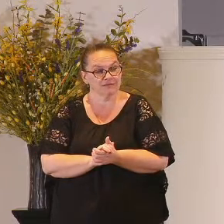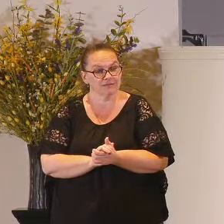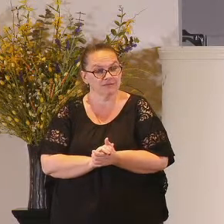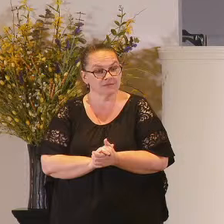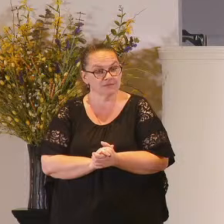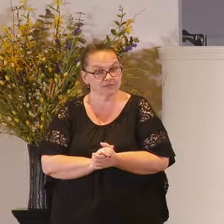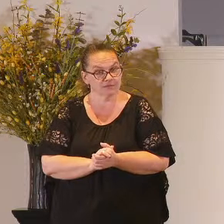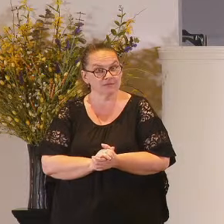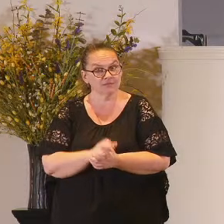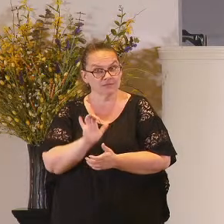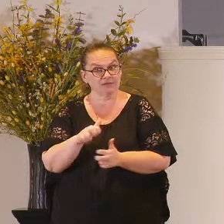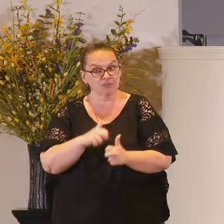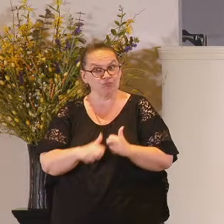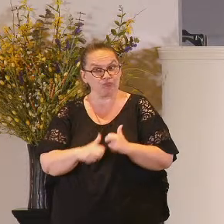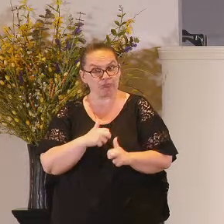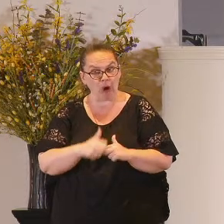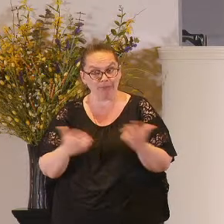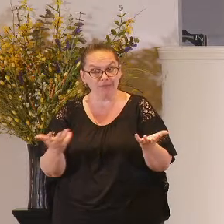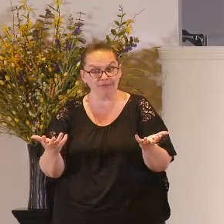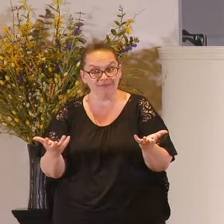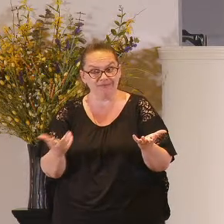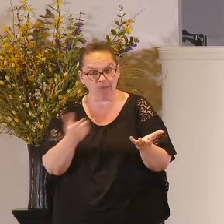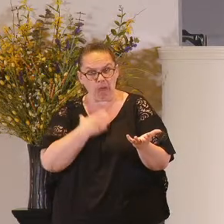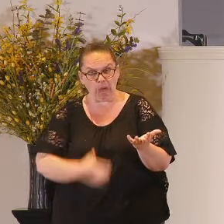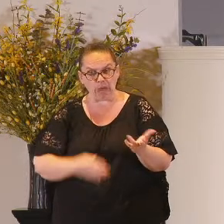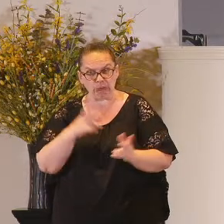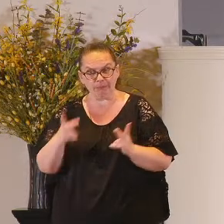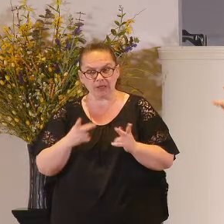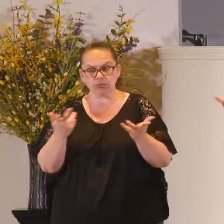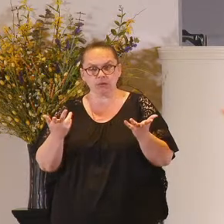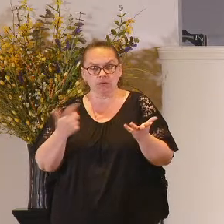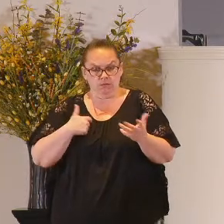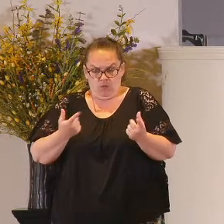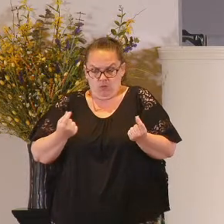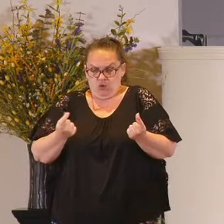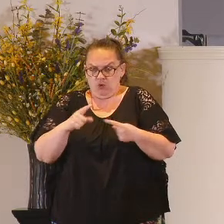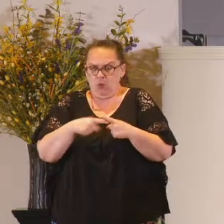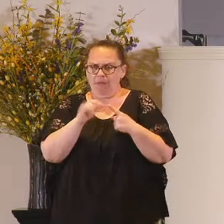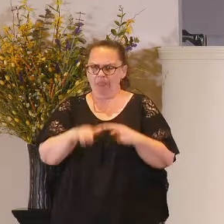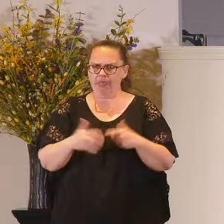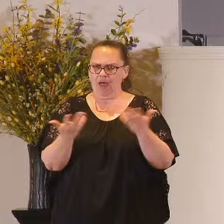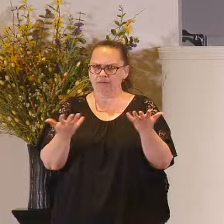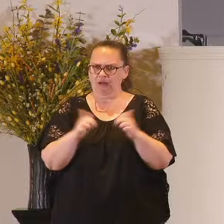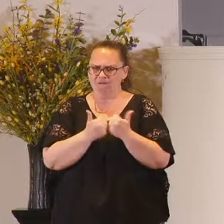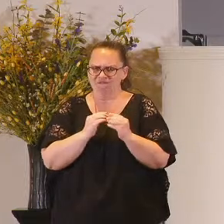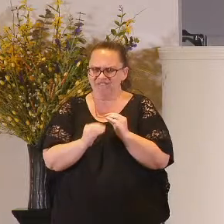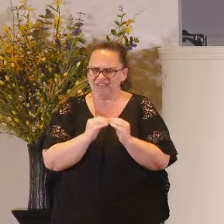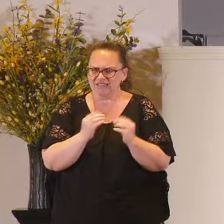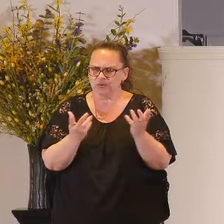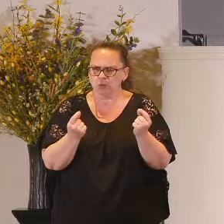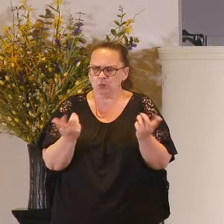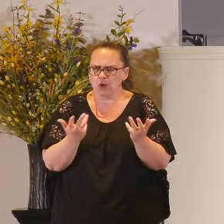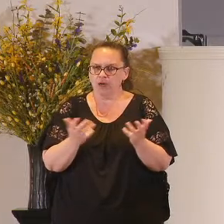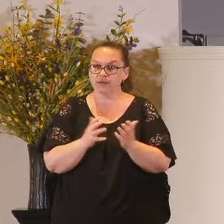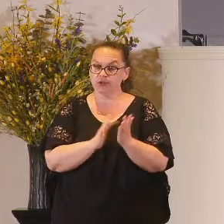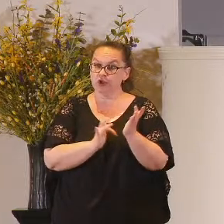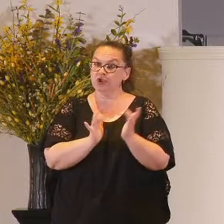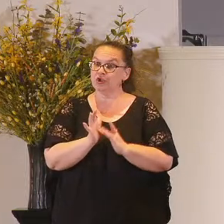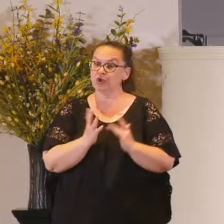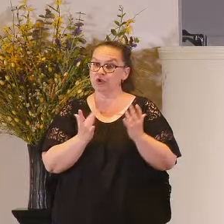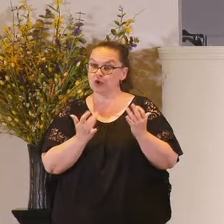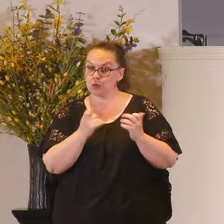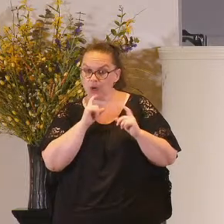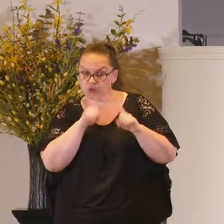We got a real problem on our hands, guys. What should we do about it? And Jesus waits